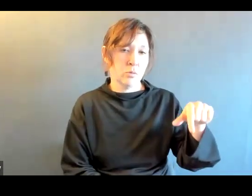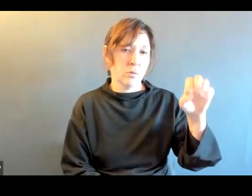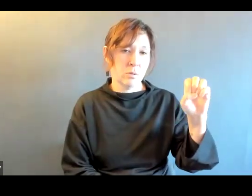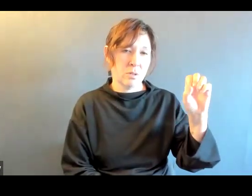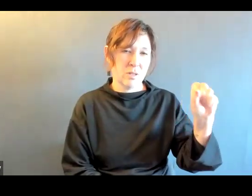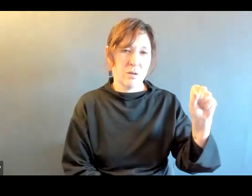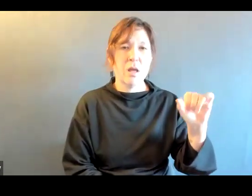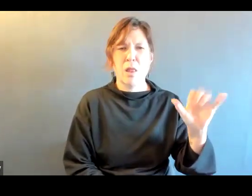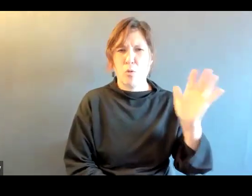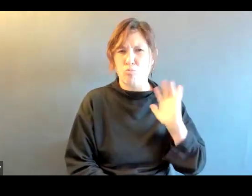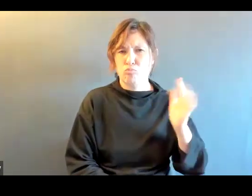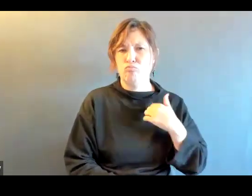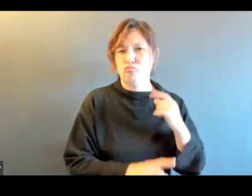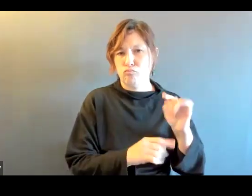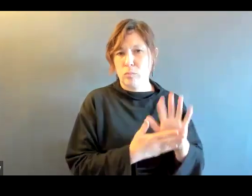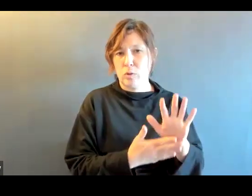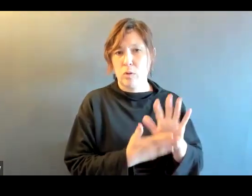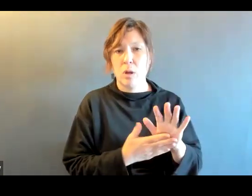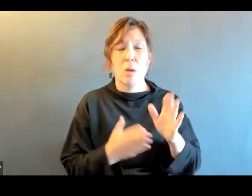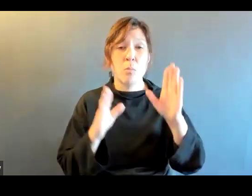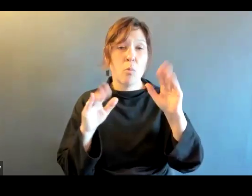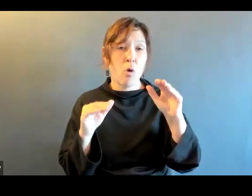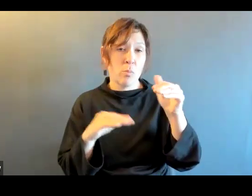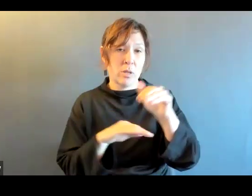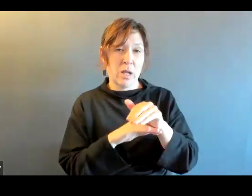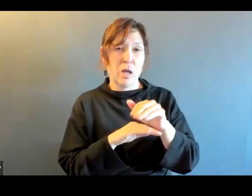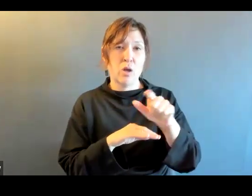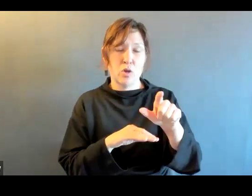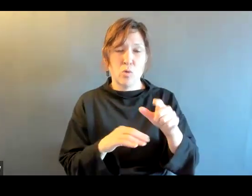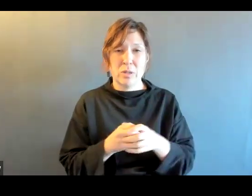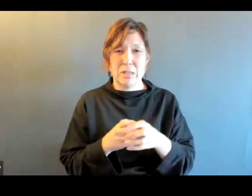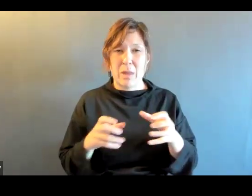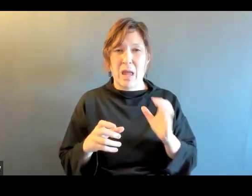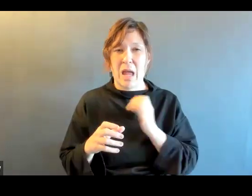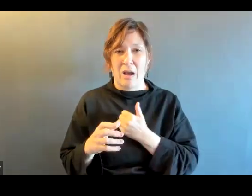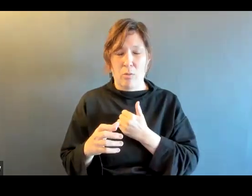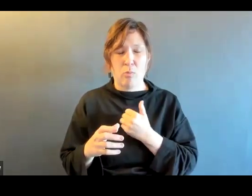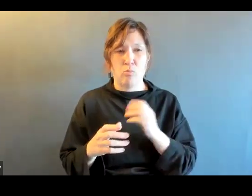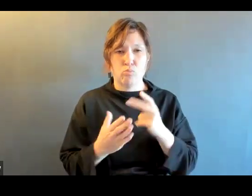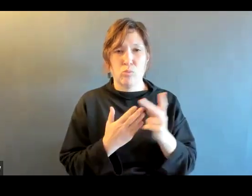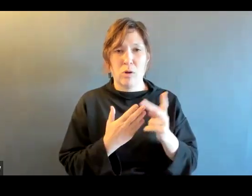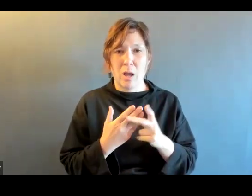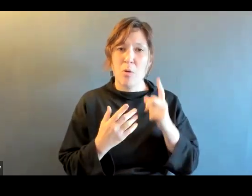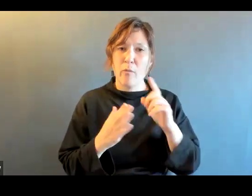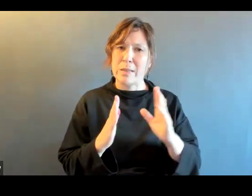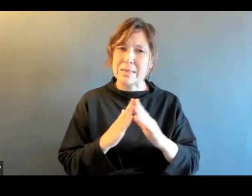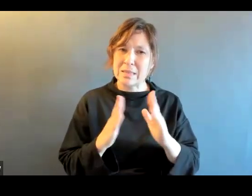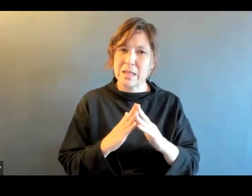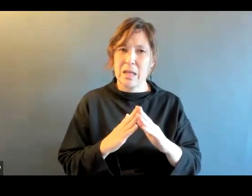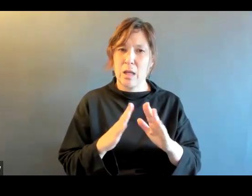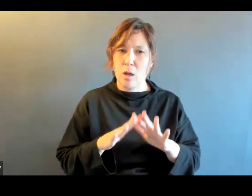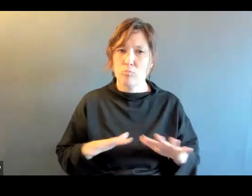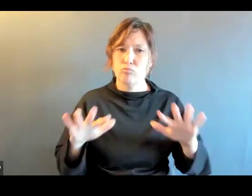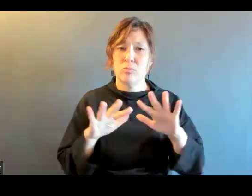mater. I'm here tonight to ask you to expand the JQES bilingual program catchment to citywide. I stand before you as living